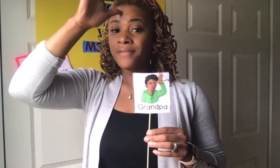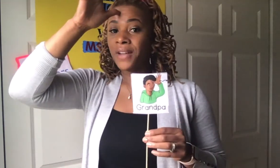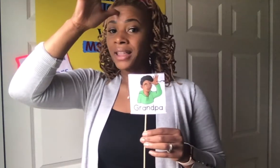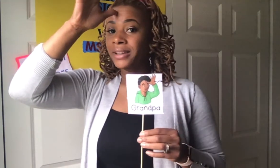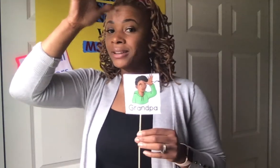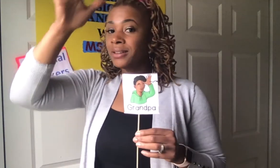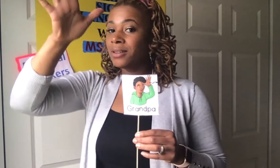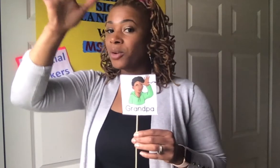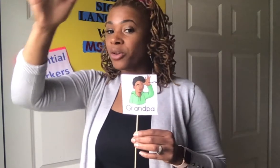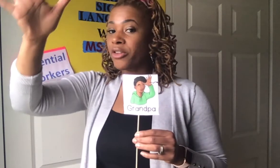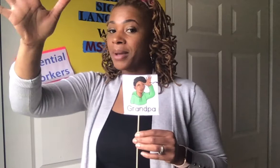grandfather or grandpa,